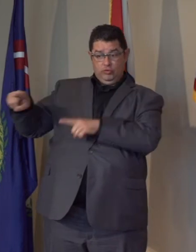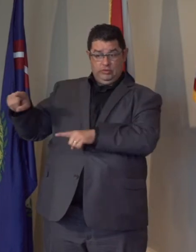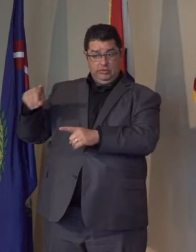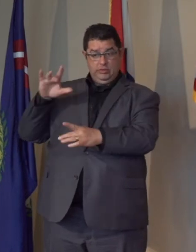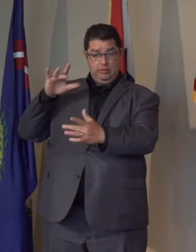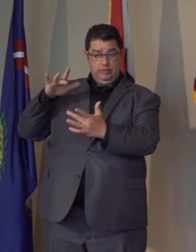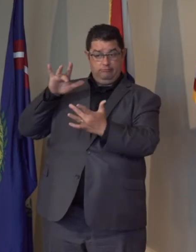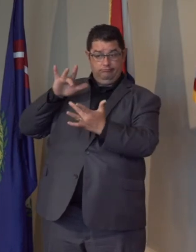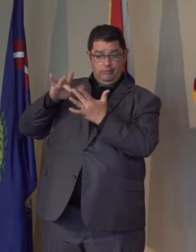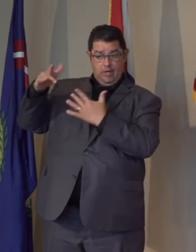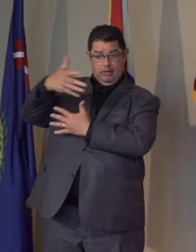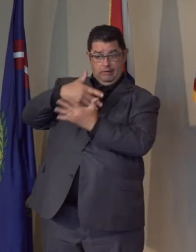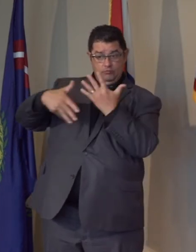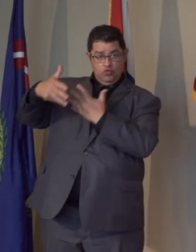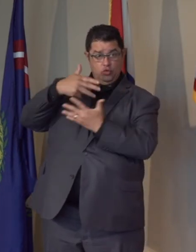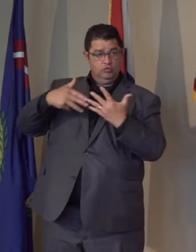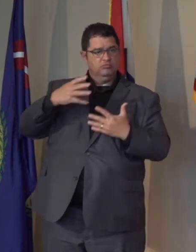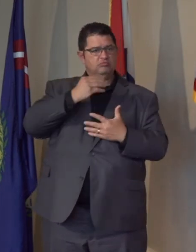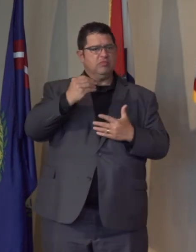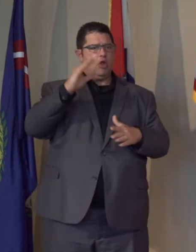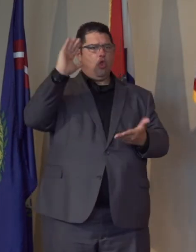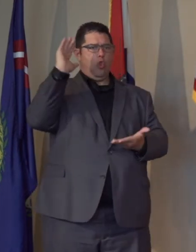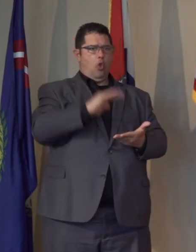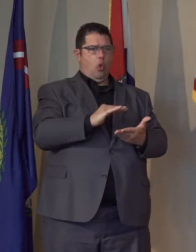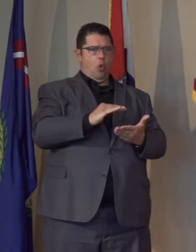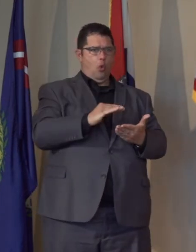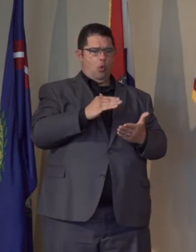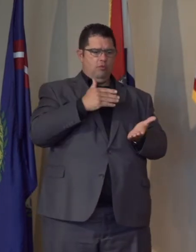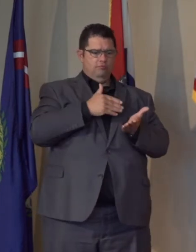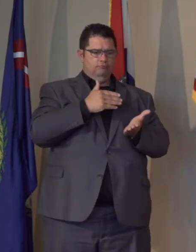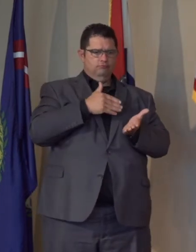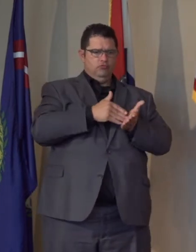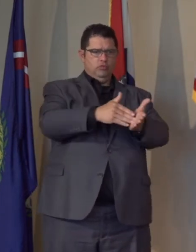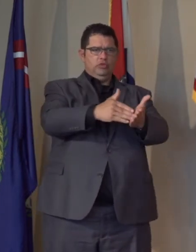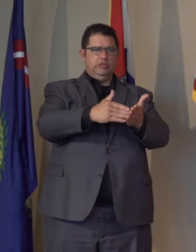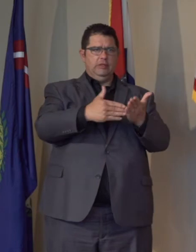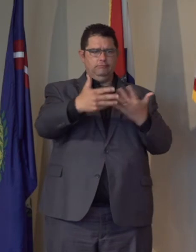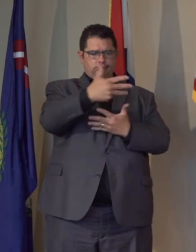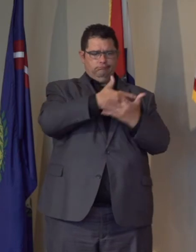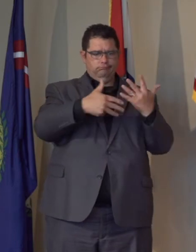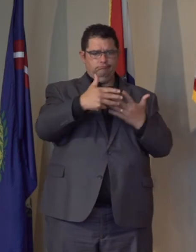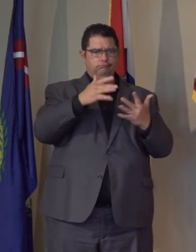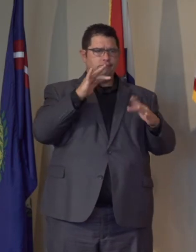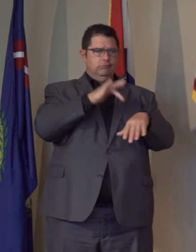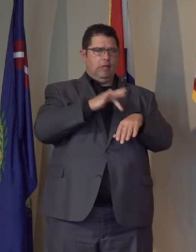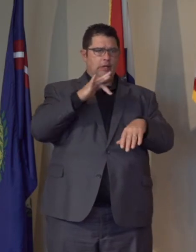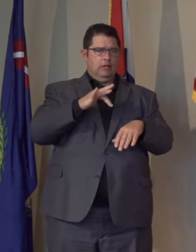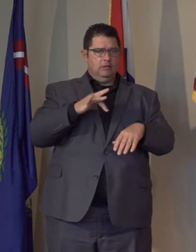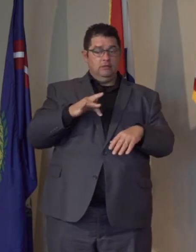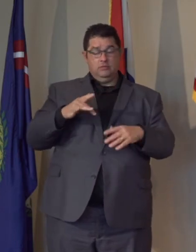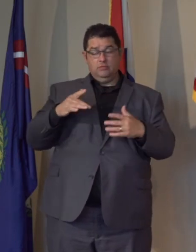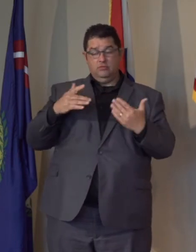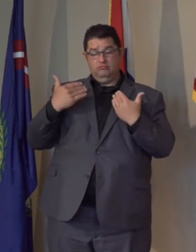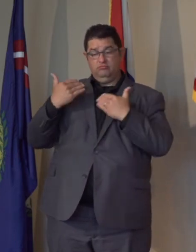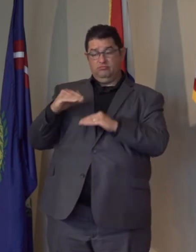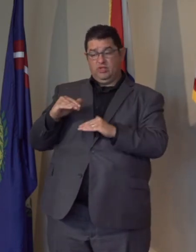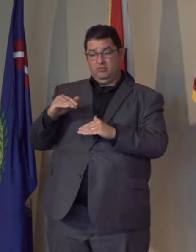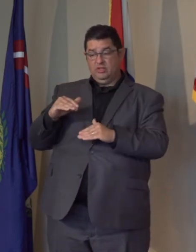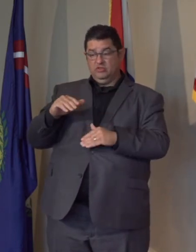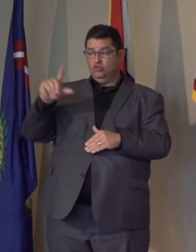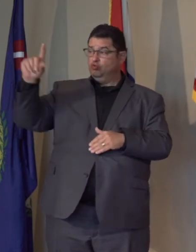easier for youth to scrimmage in groups of 20 instead of groups of 10. It